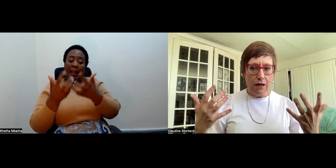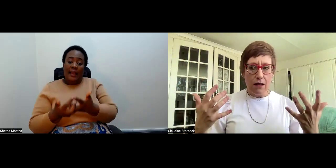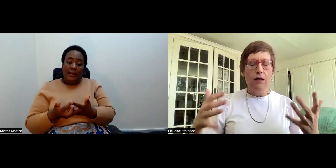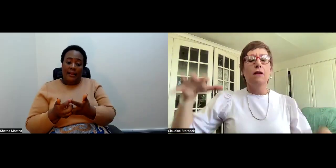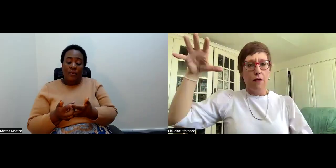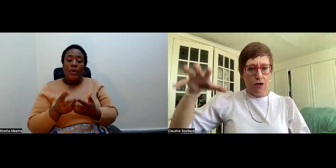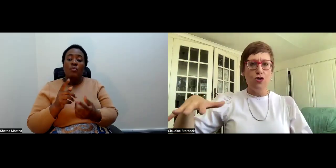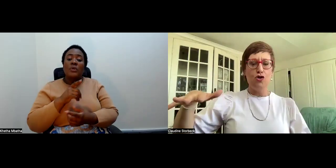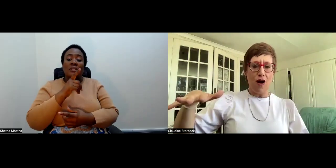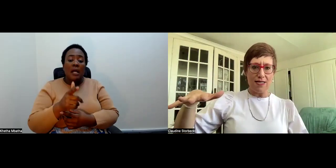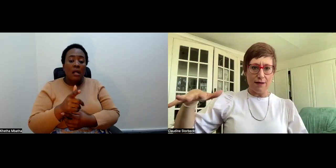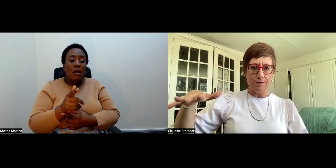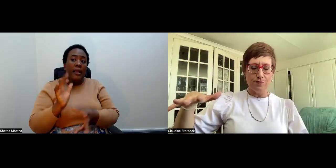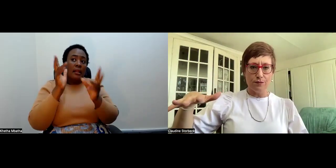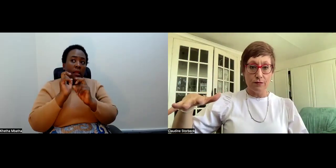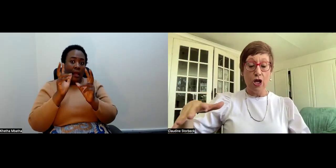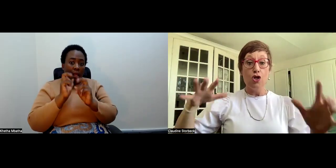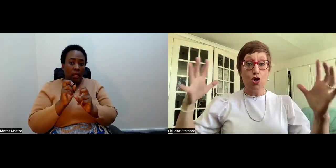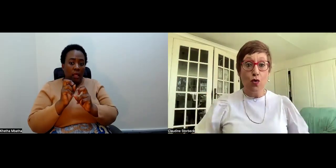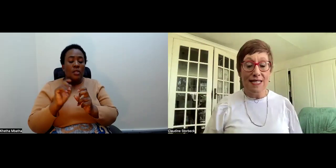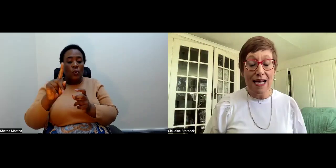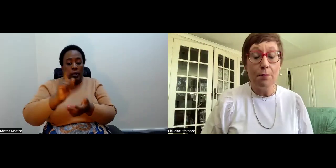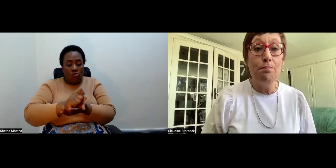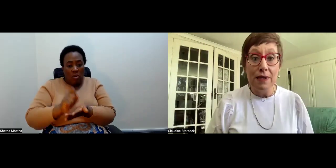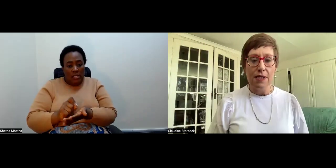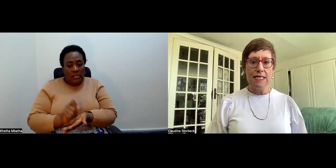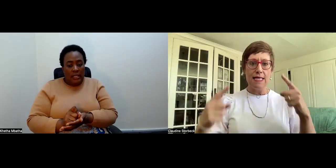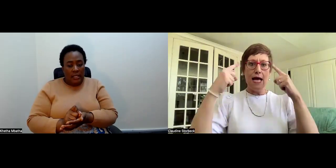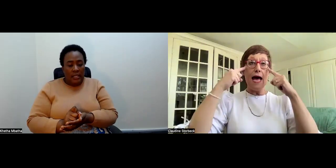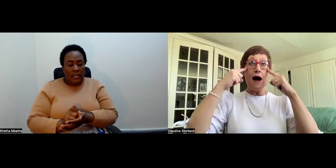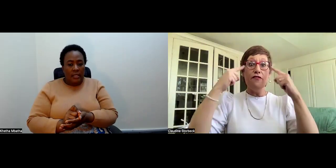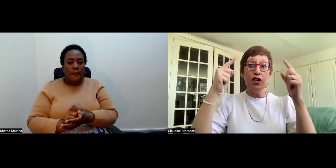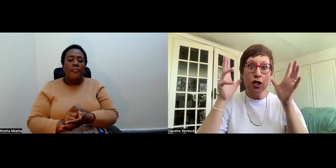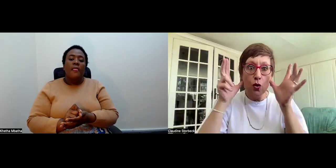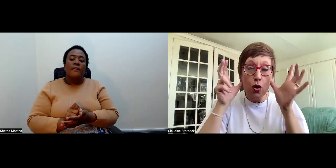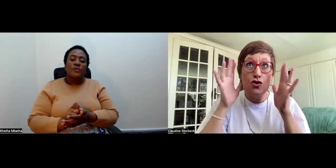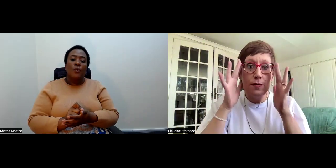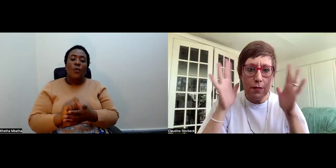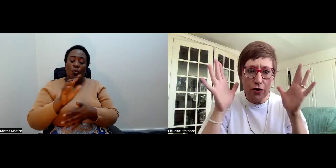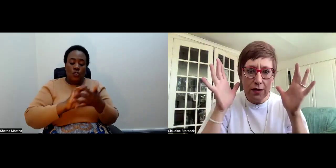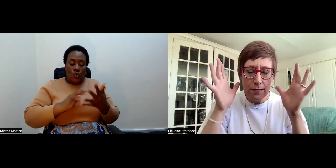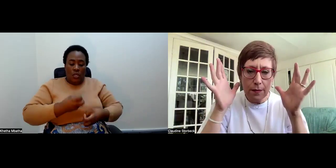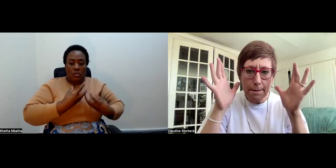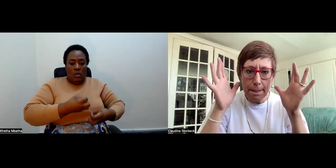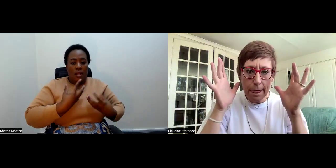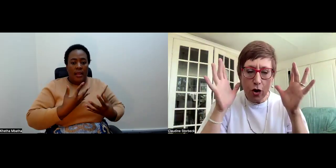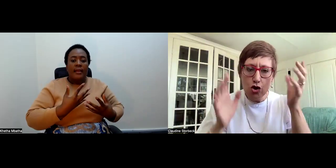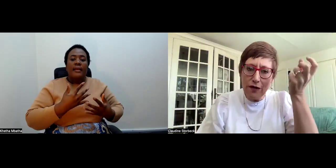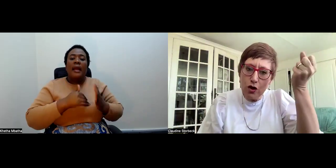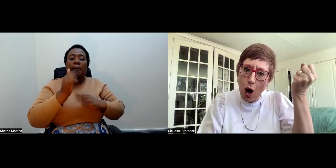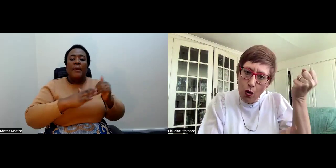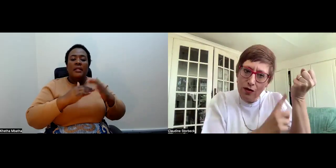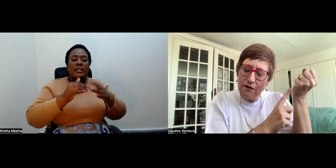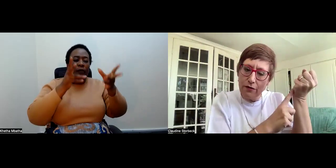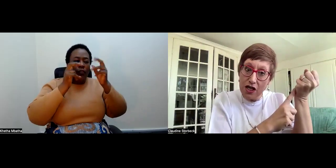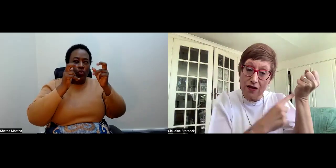hear to writing. Storytelling builds our visual and auditory memory because you have